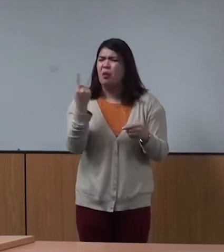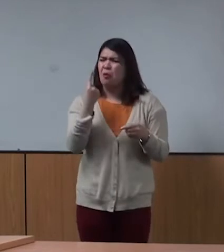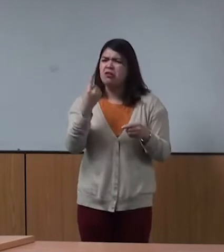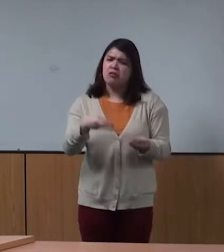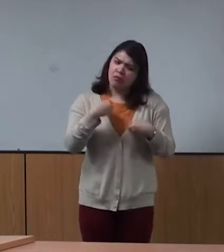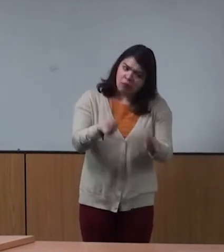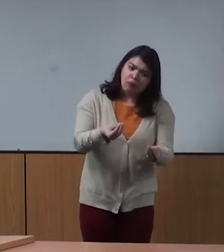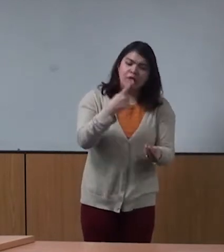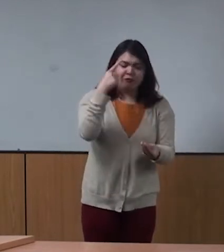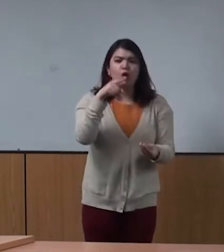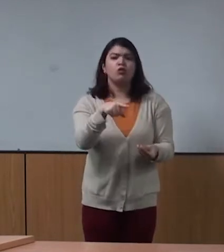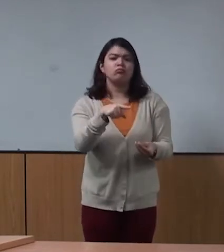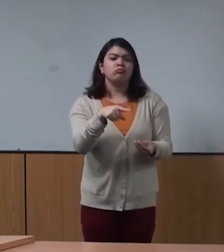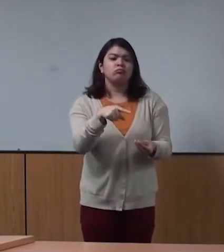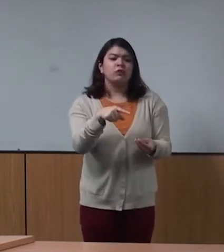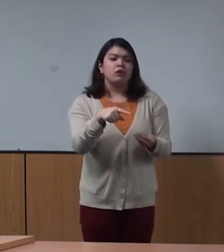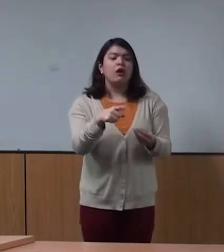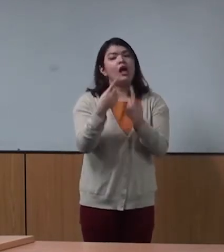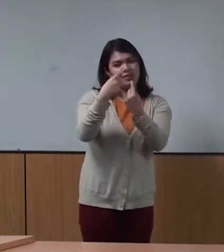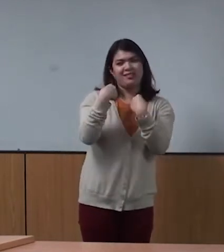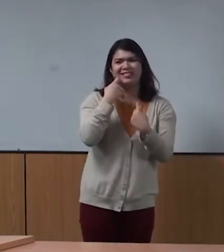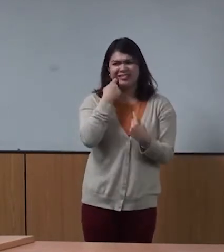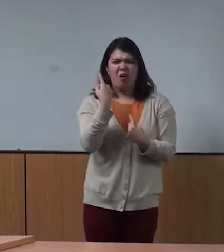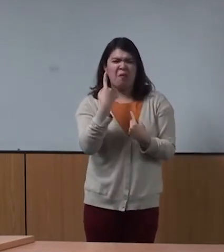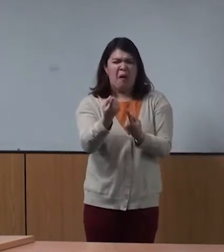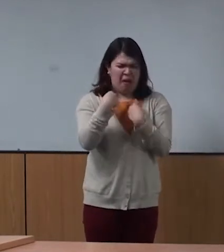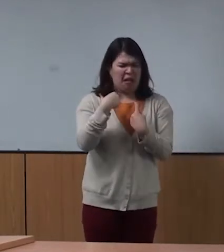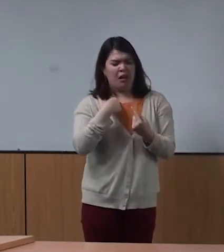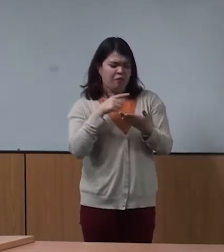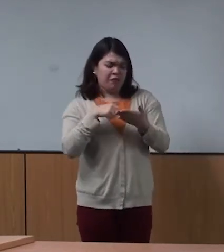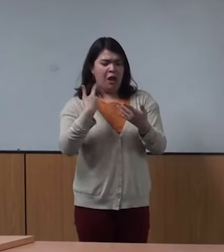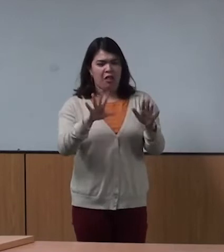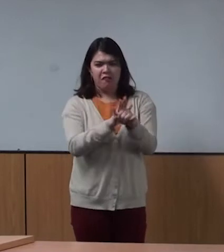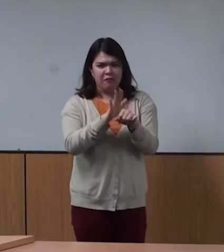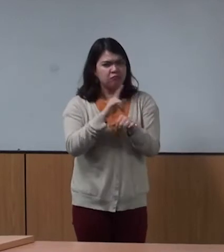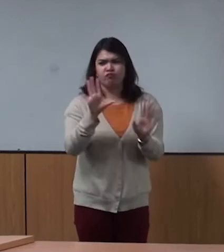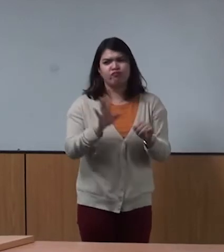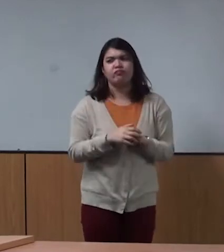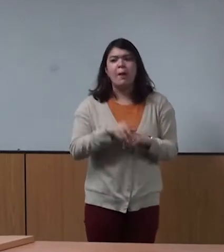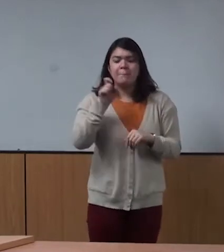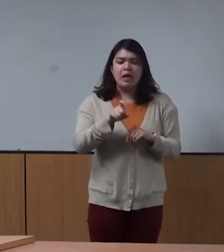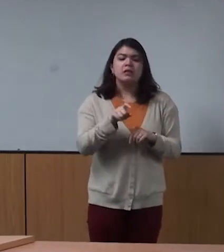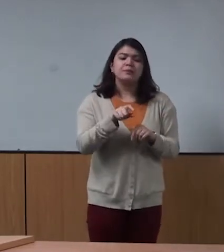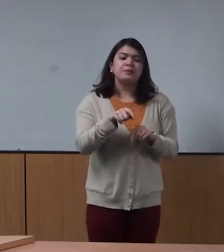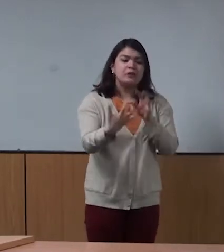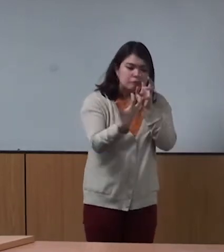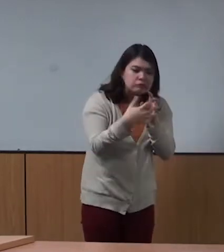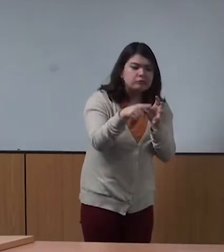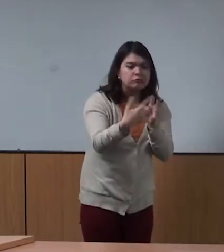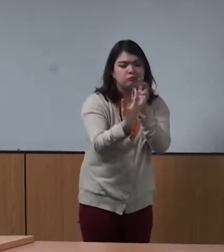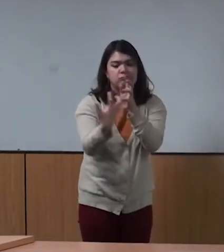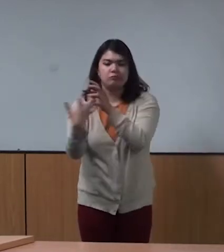give assessment for the sake of having the student answer something. So formative and summative assessments need to